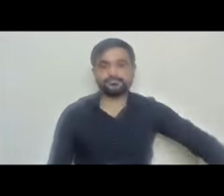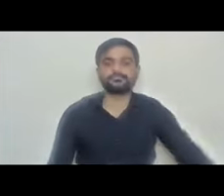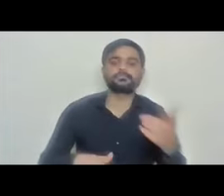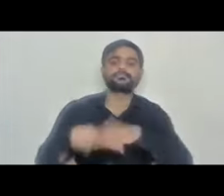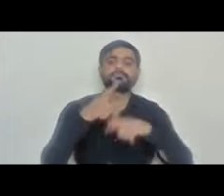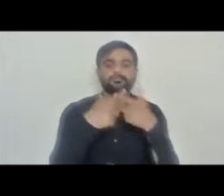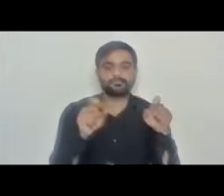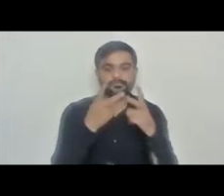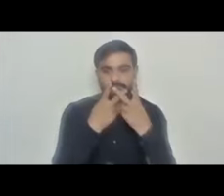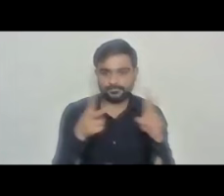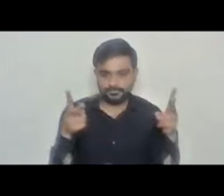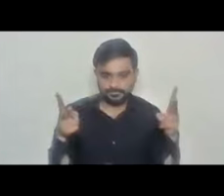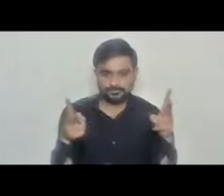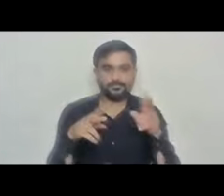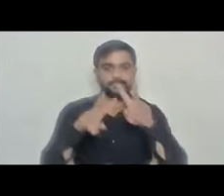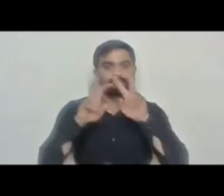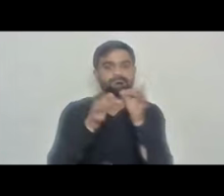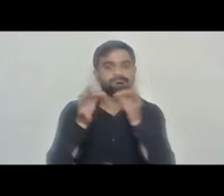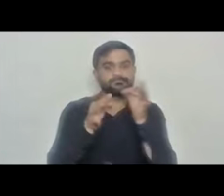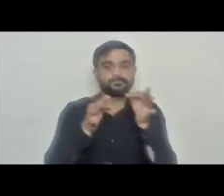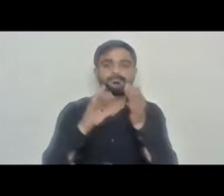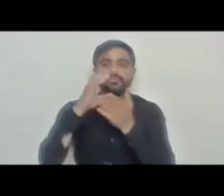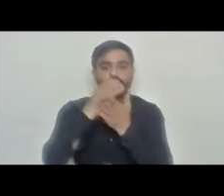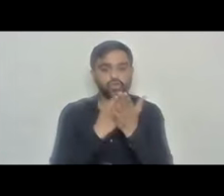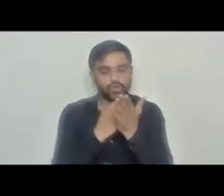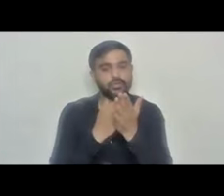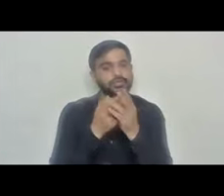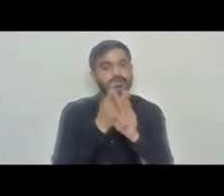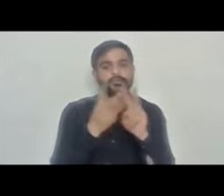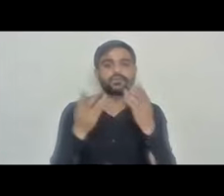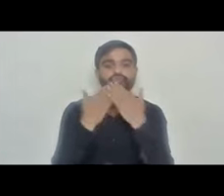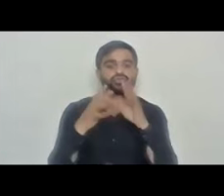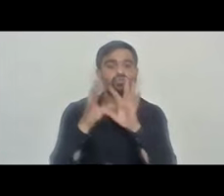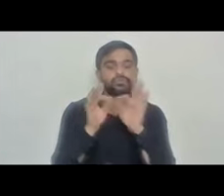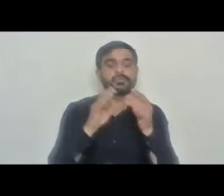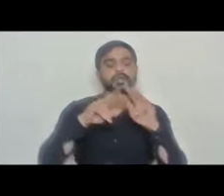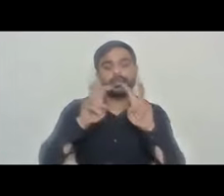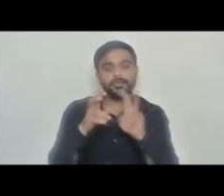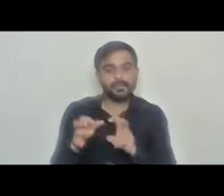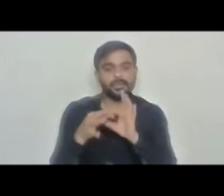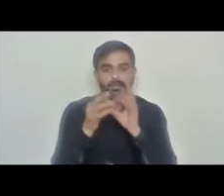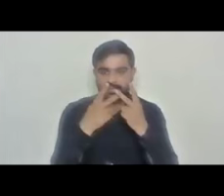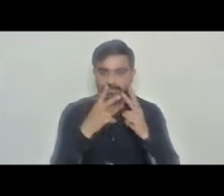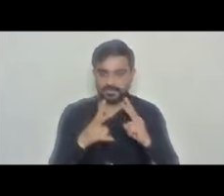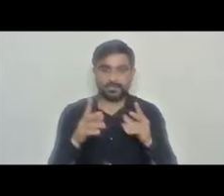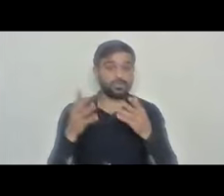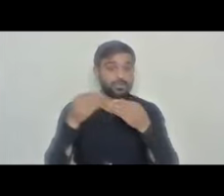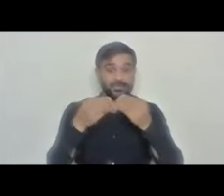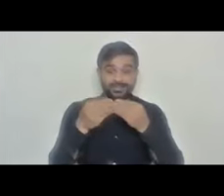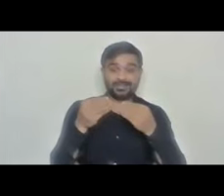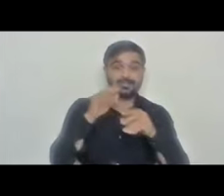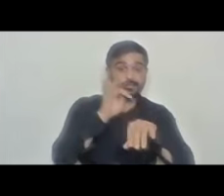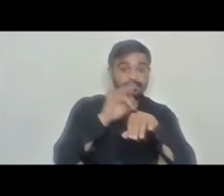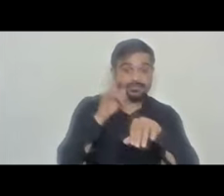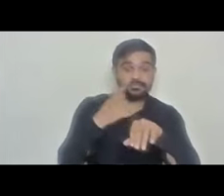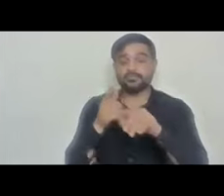different definitions for discourse and different schools of thought that use different definitions. But to give you a sense,